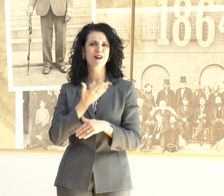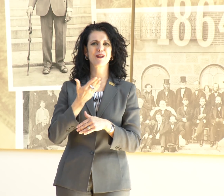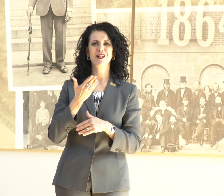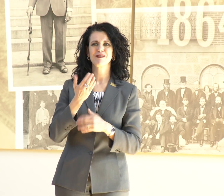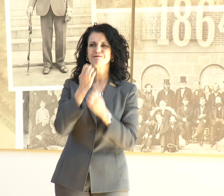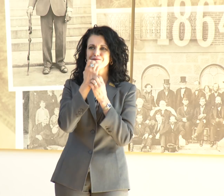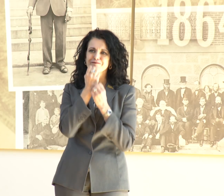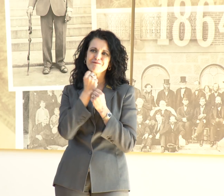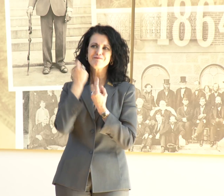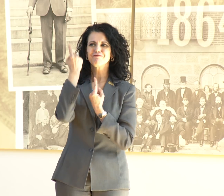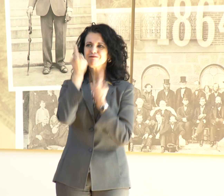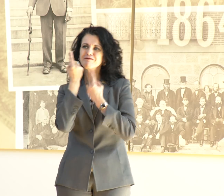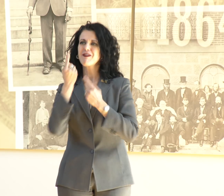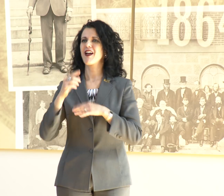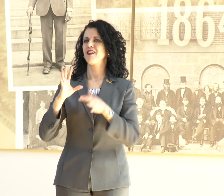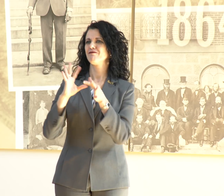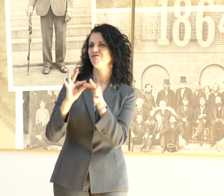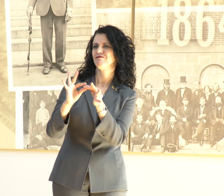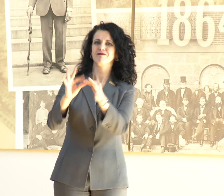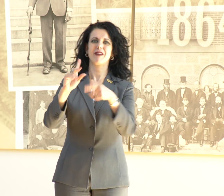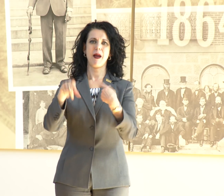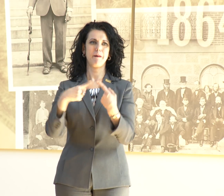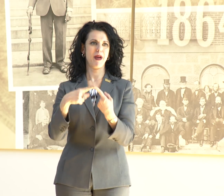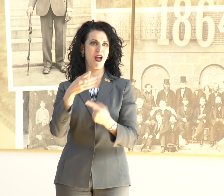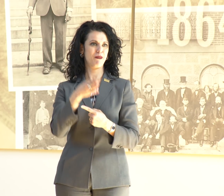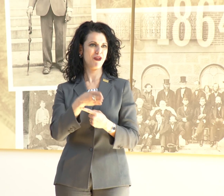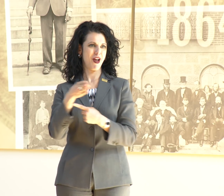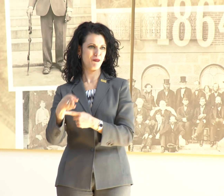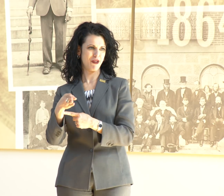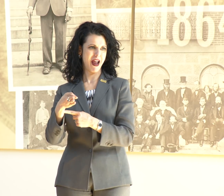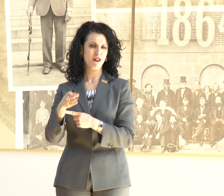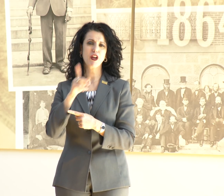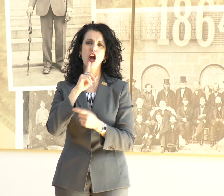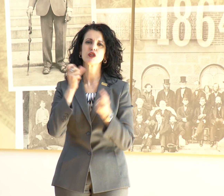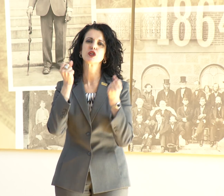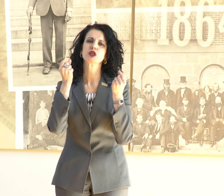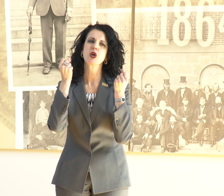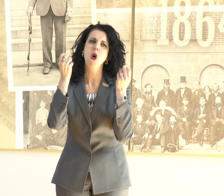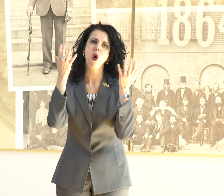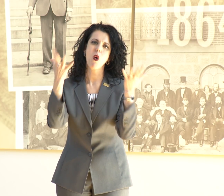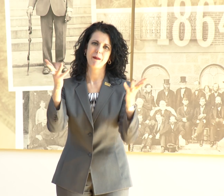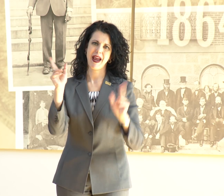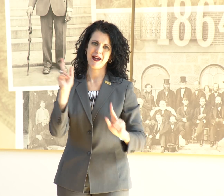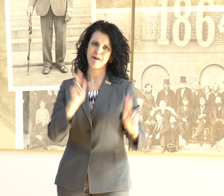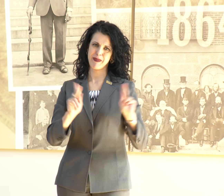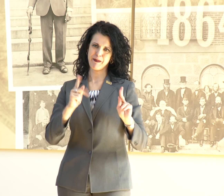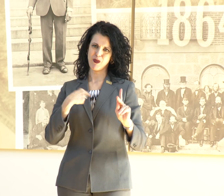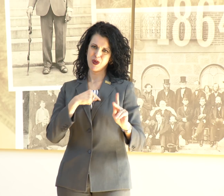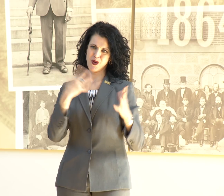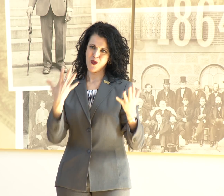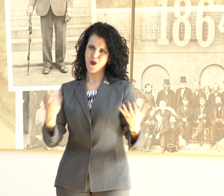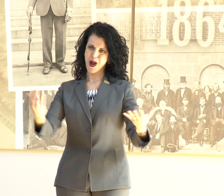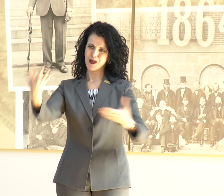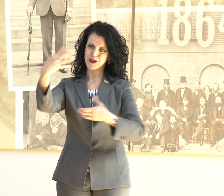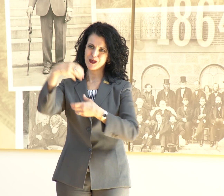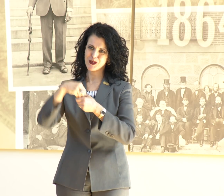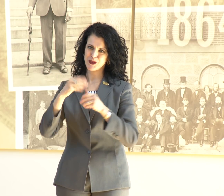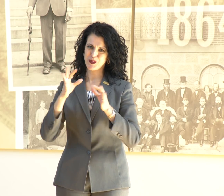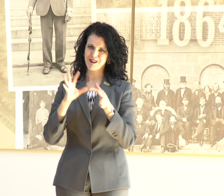we would like to take the opportunity to share our thoughts and remarks about Bernard Bragg. There were